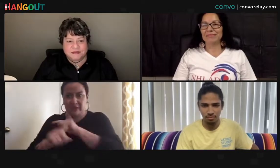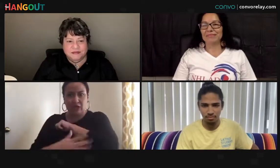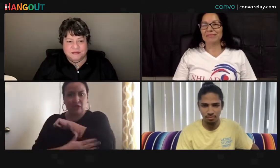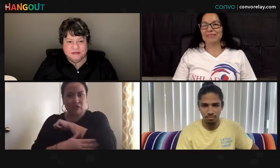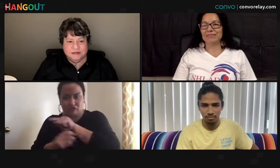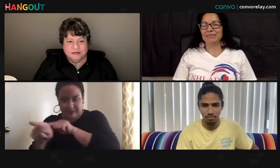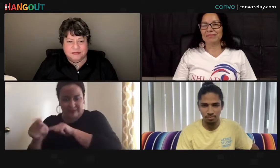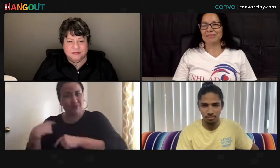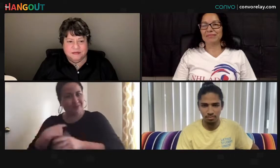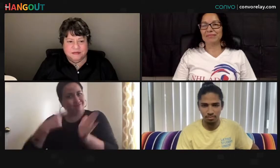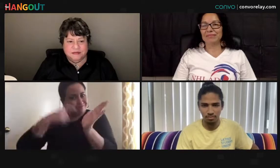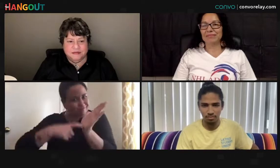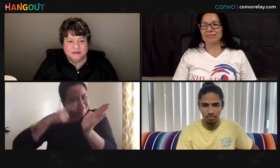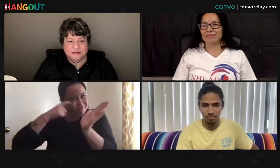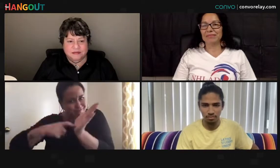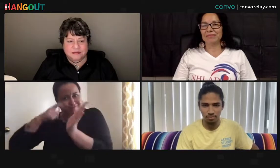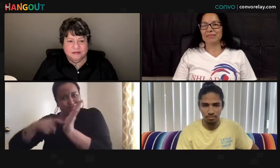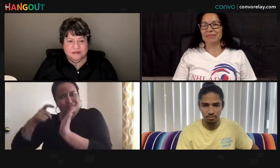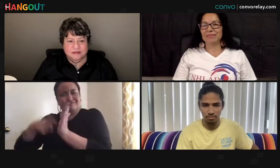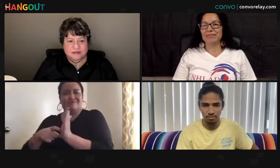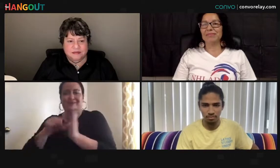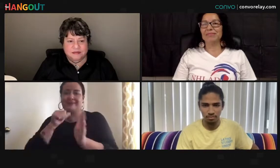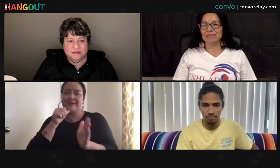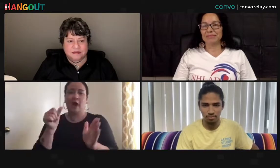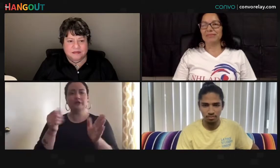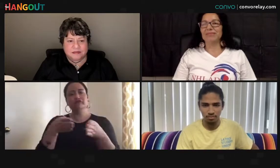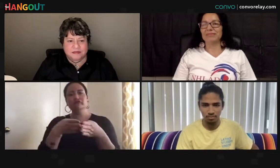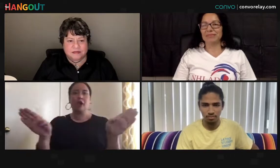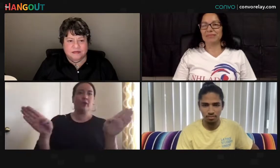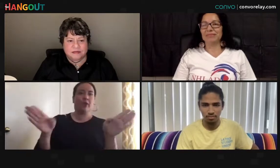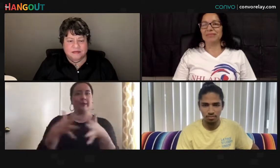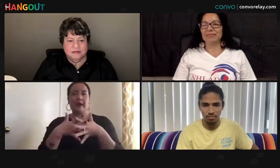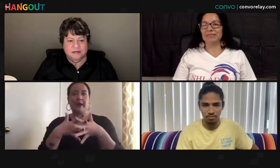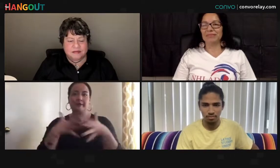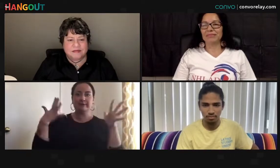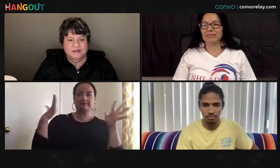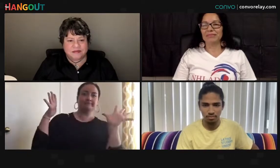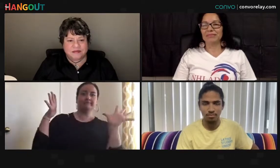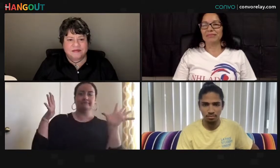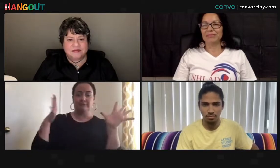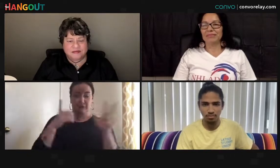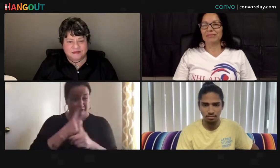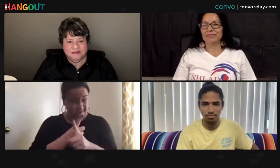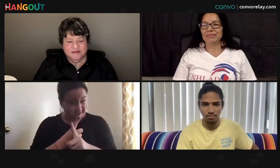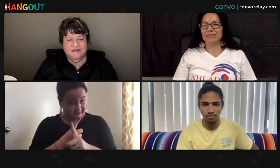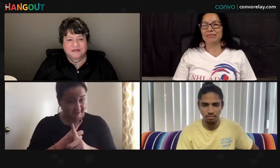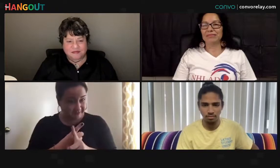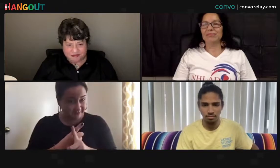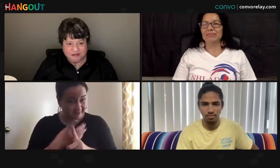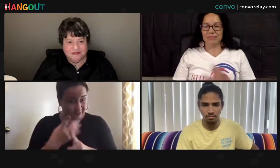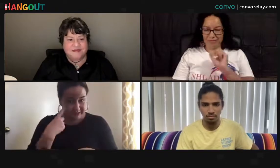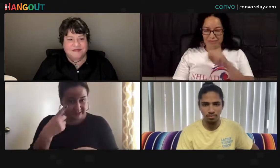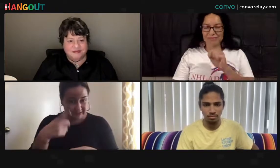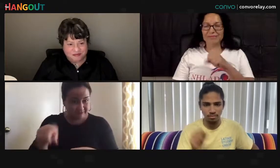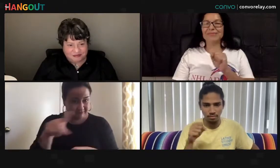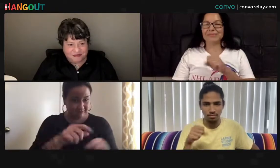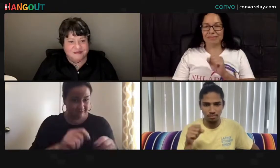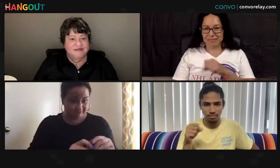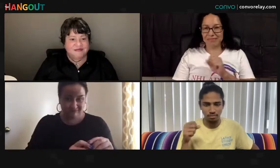USA. And if you want to be specific with countries, we need to recognize that we're not just speaking about America in general, correct? Is